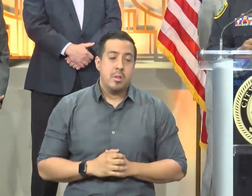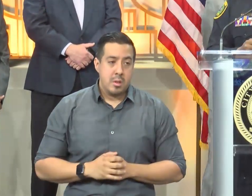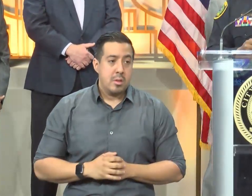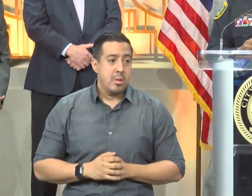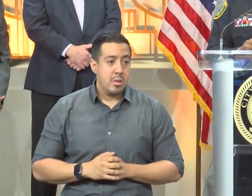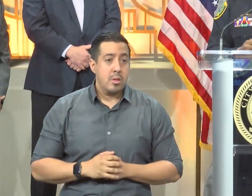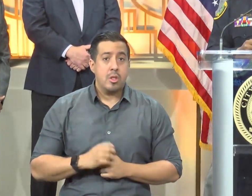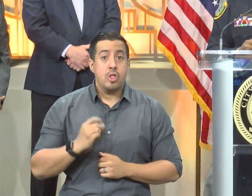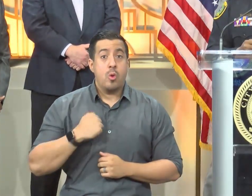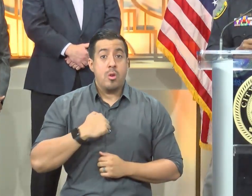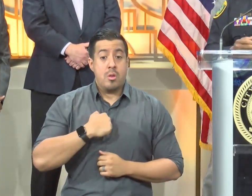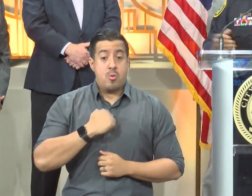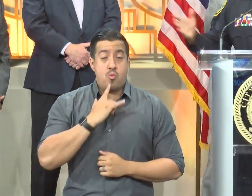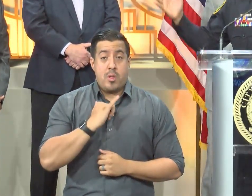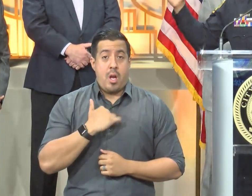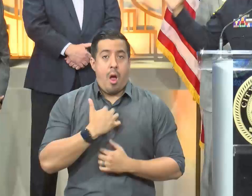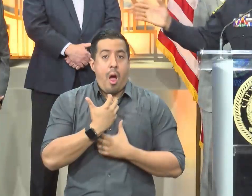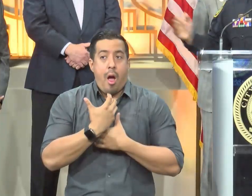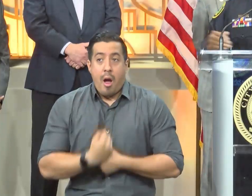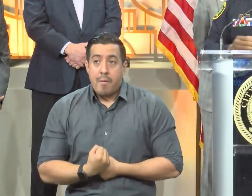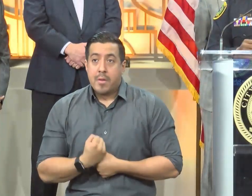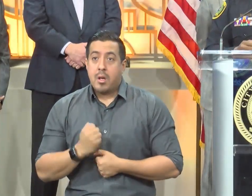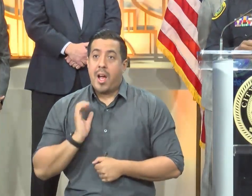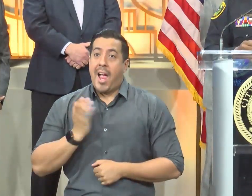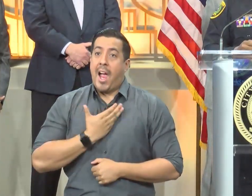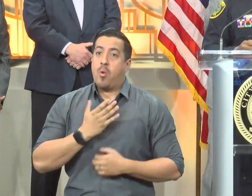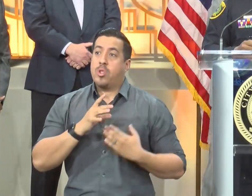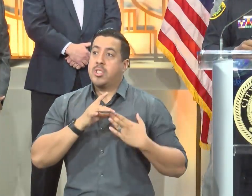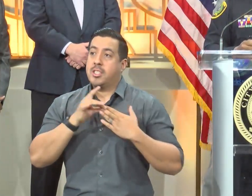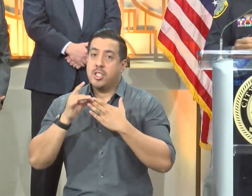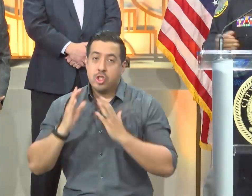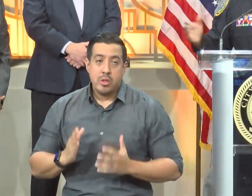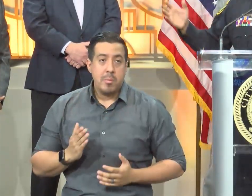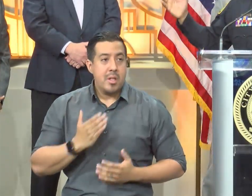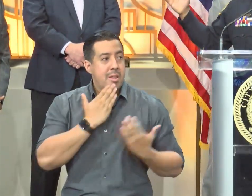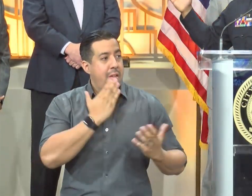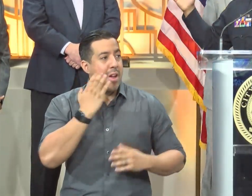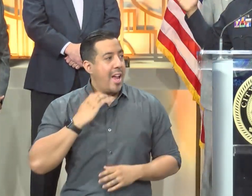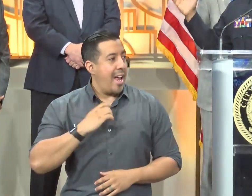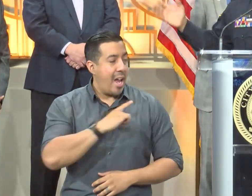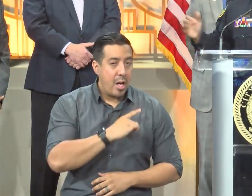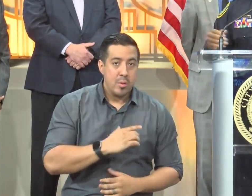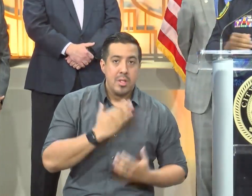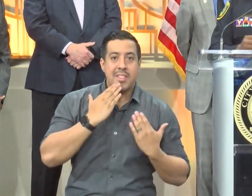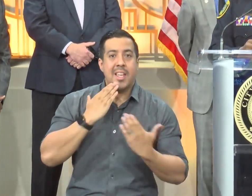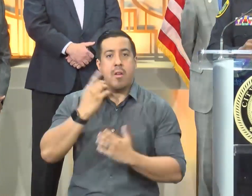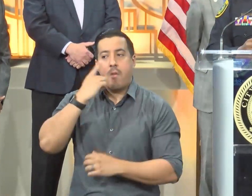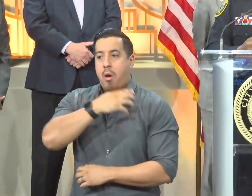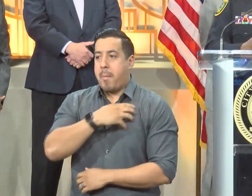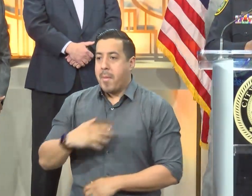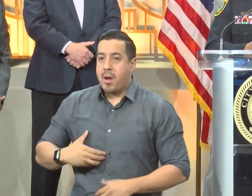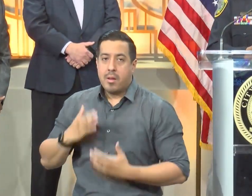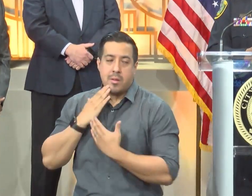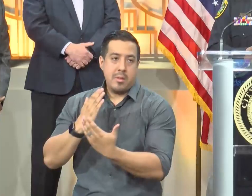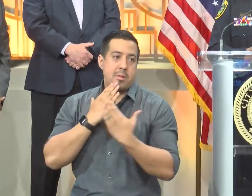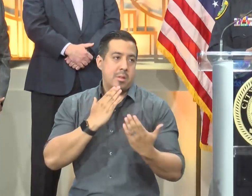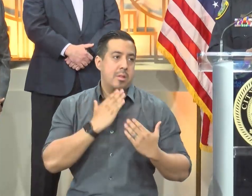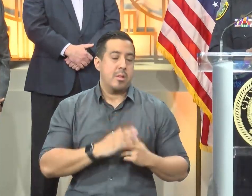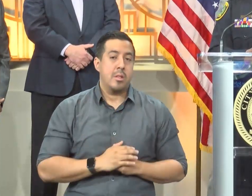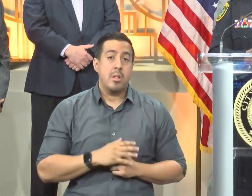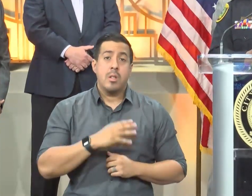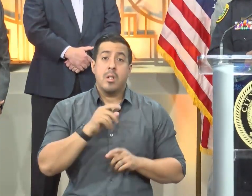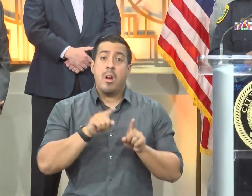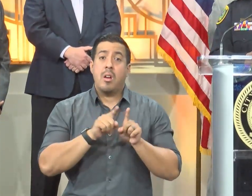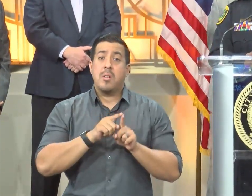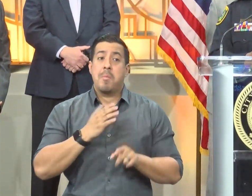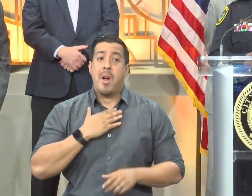So I'm just confident with our leadership. Thank you for our council. Thank you for the mayor. And let me say to